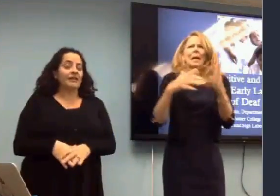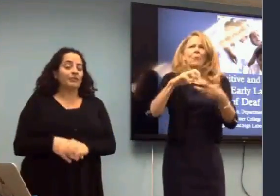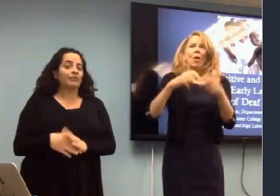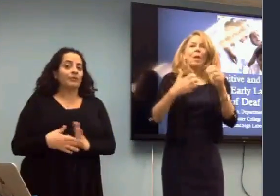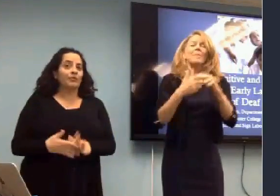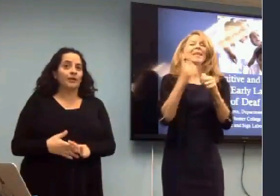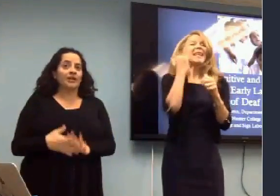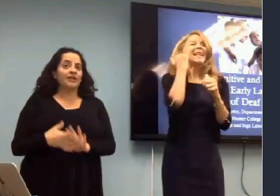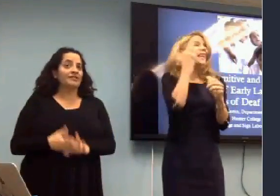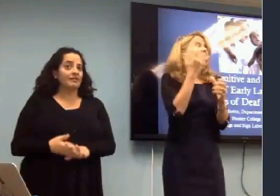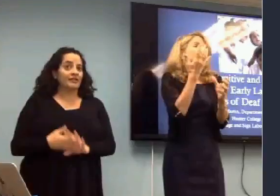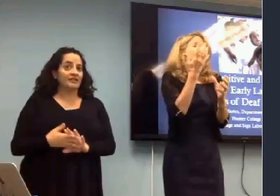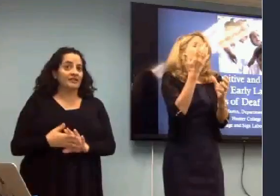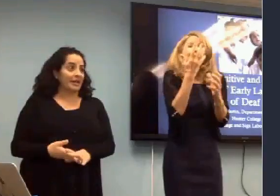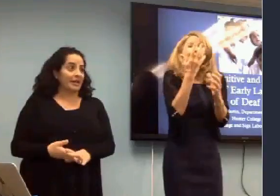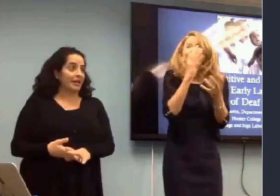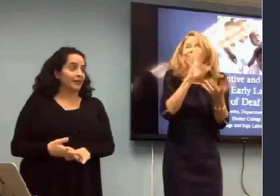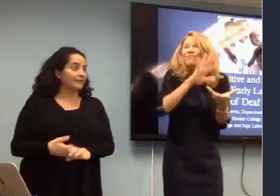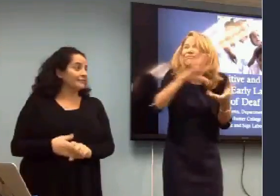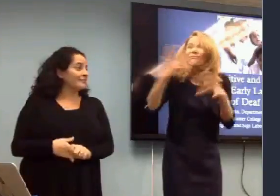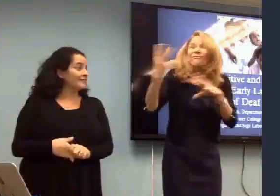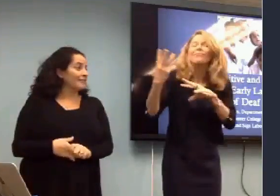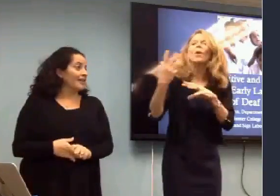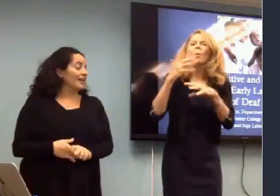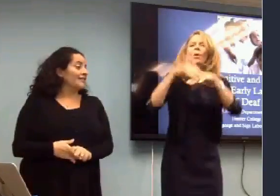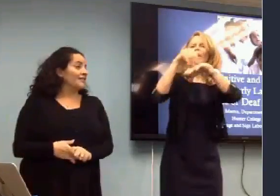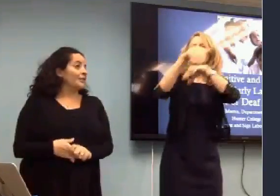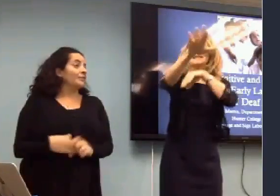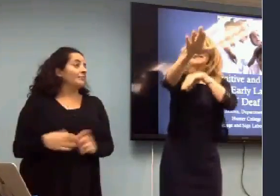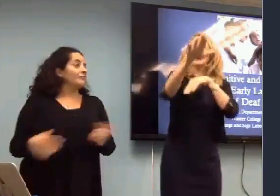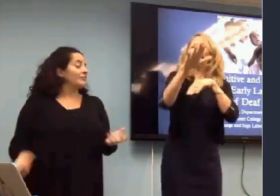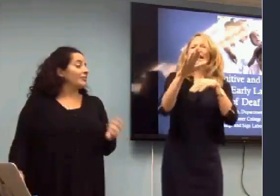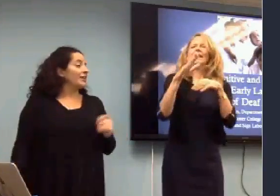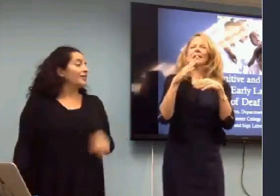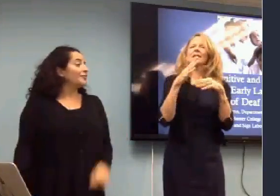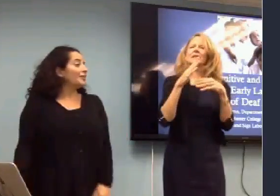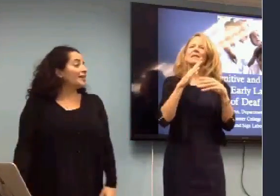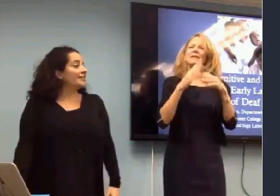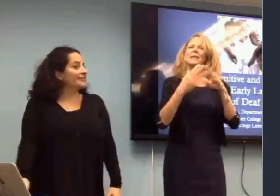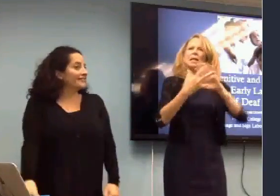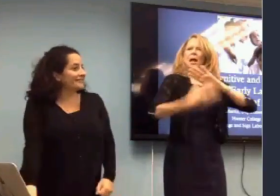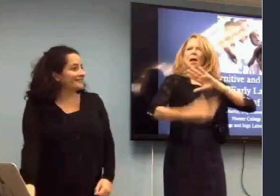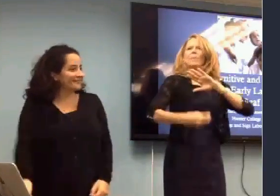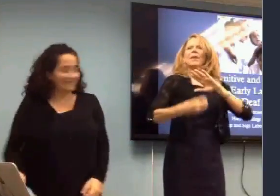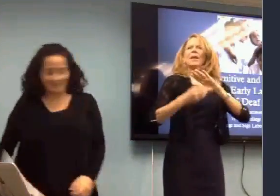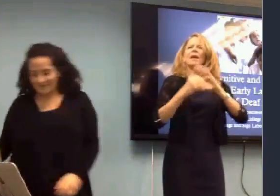send out the recording as soon as we can. So, thank you.